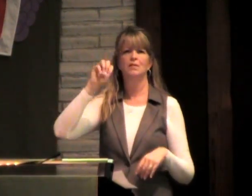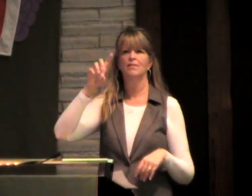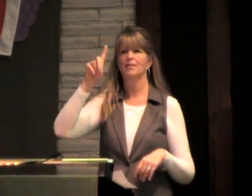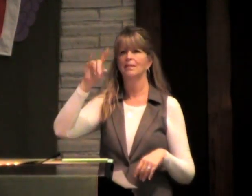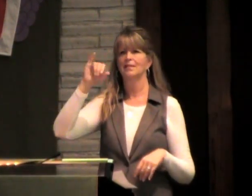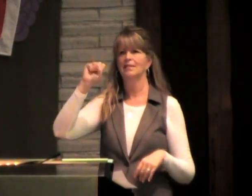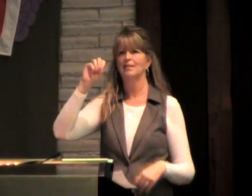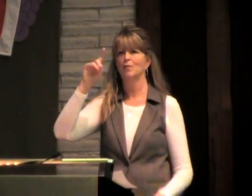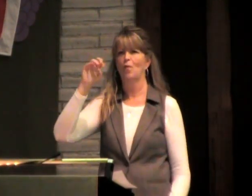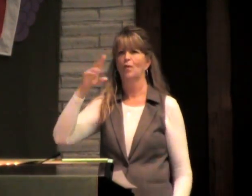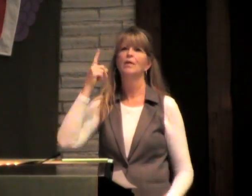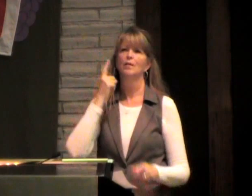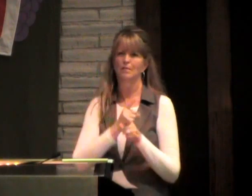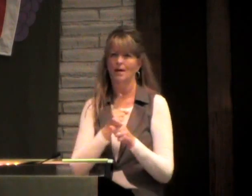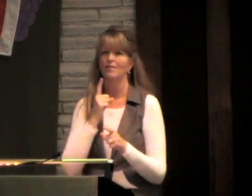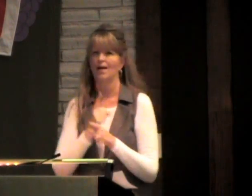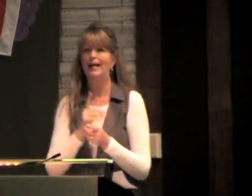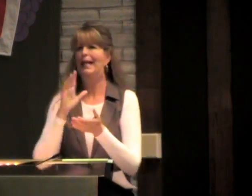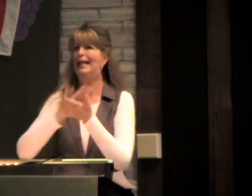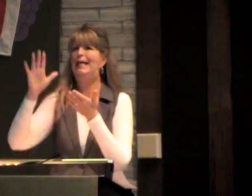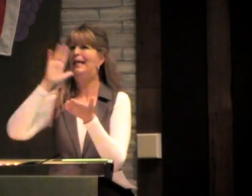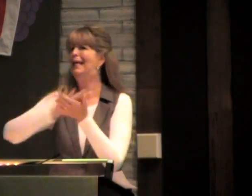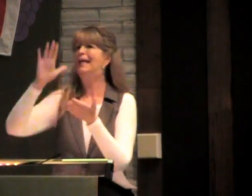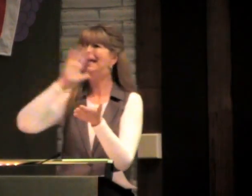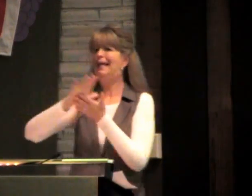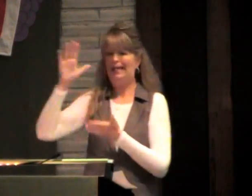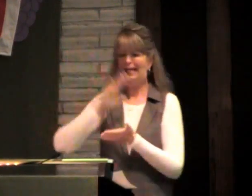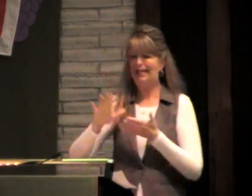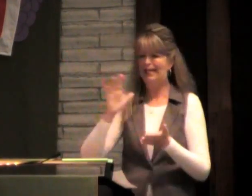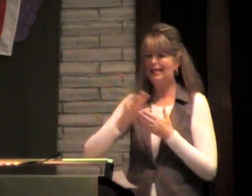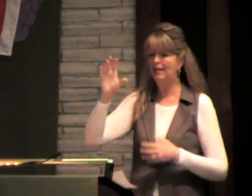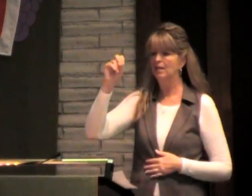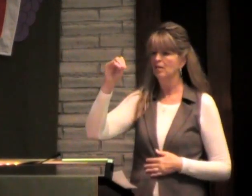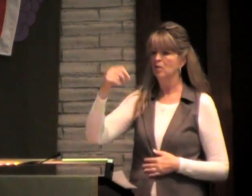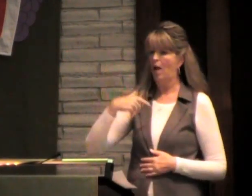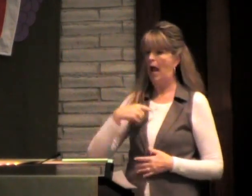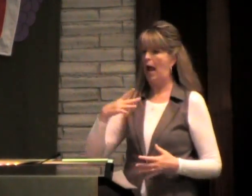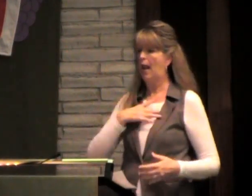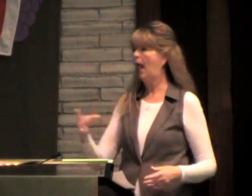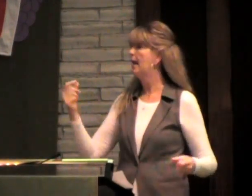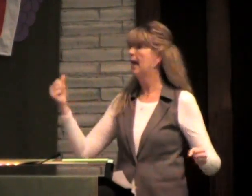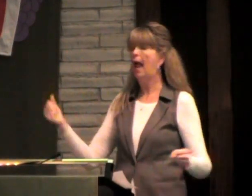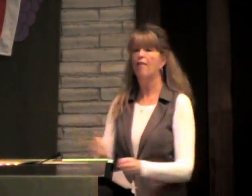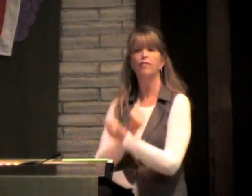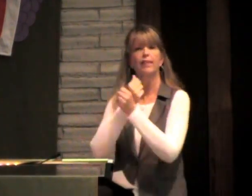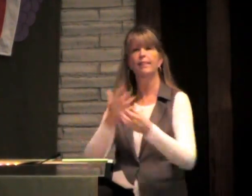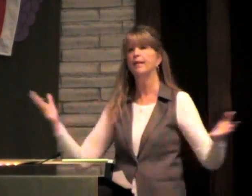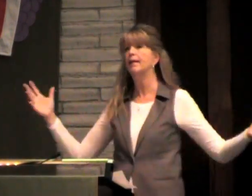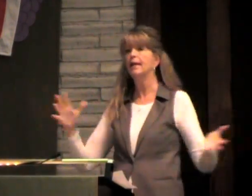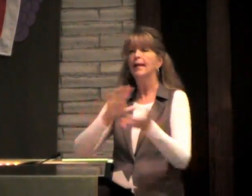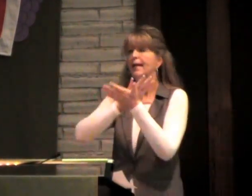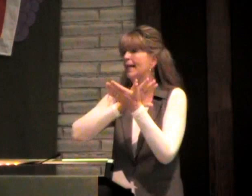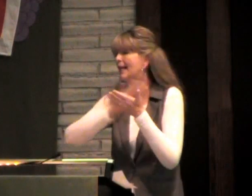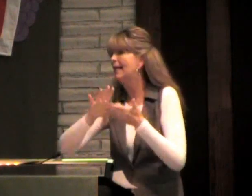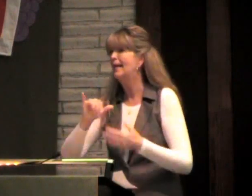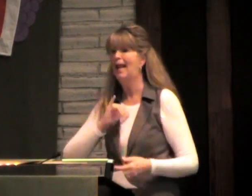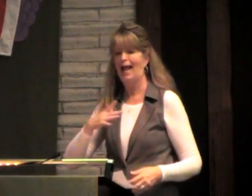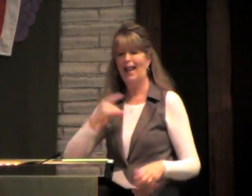It's obsessive compulsive disorder. I like everything to be neat and tidy and clean. I want everything to